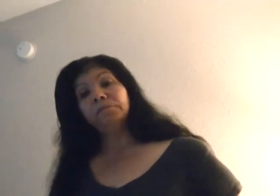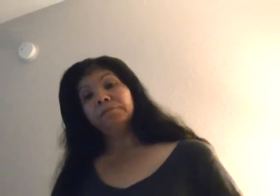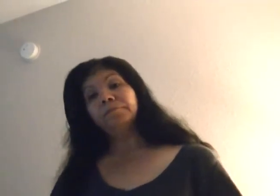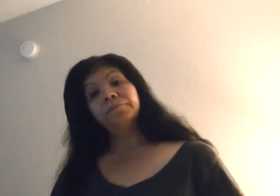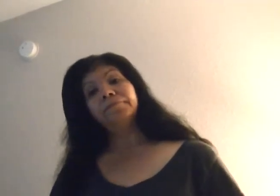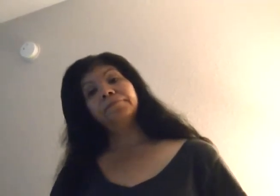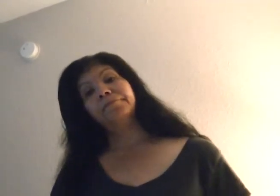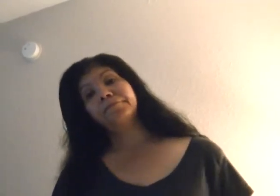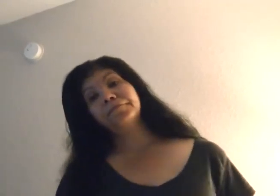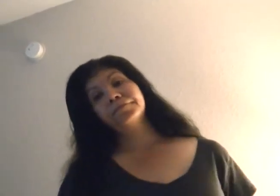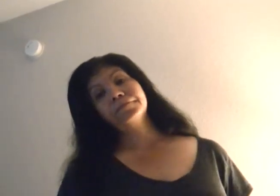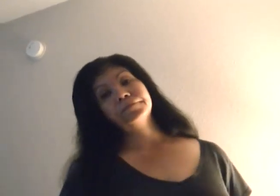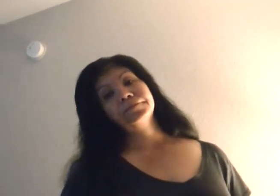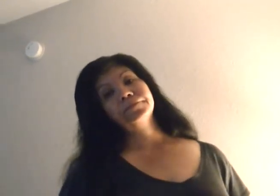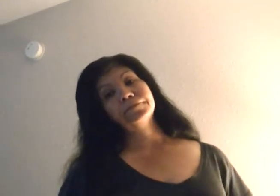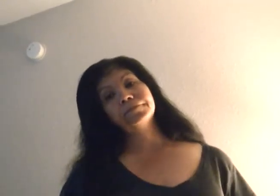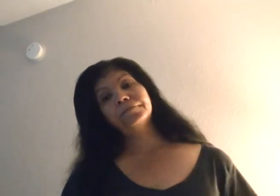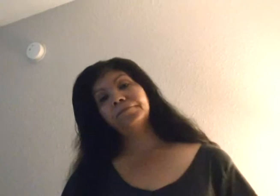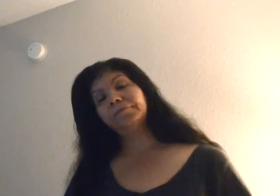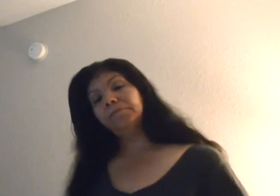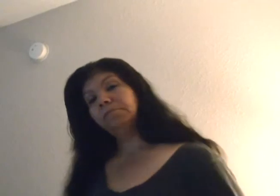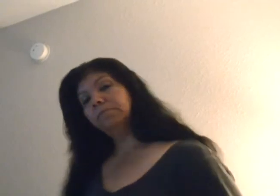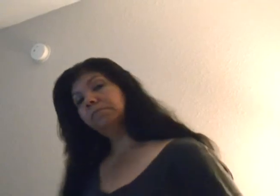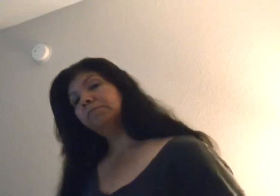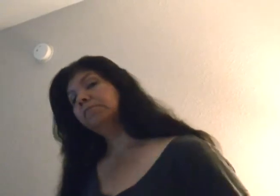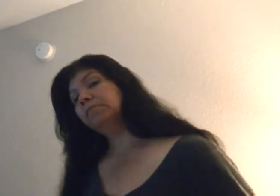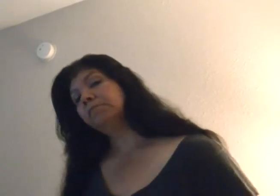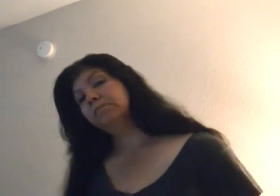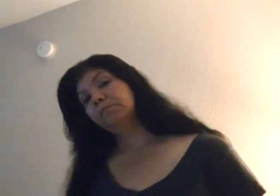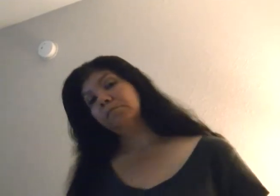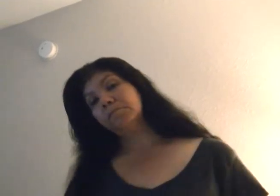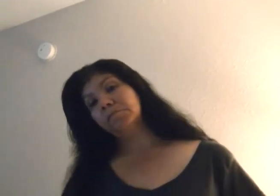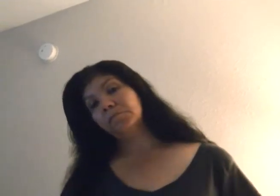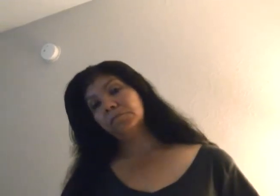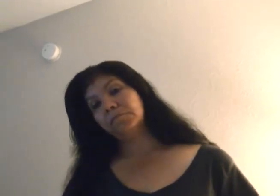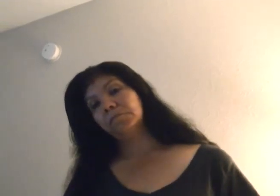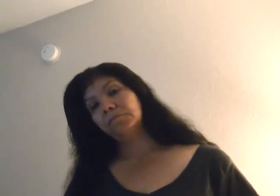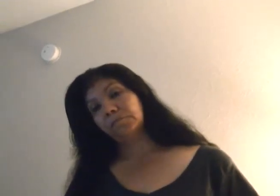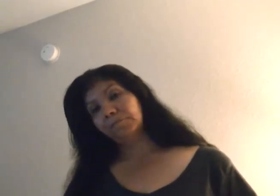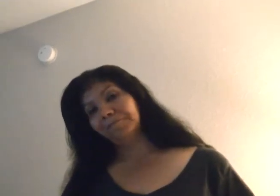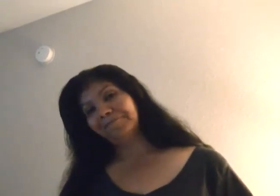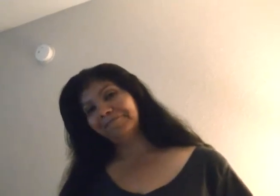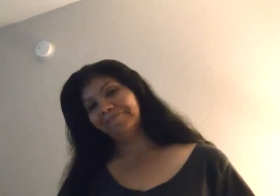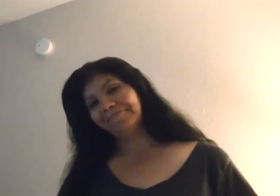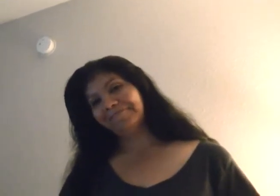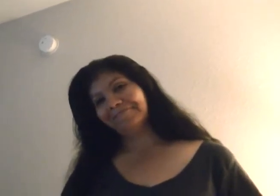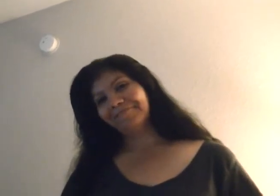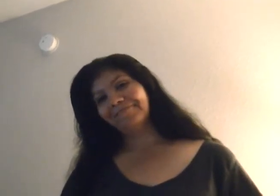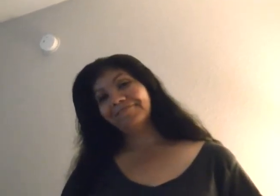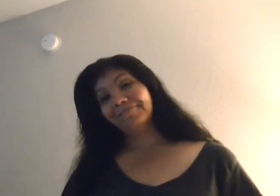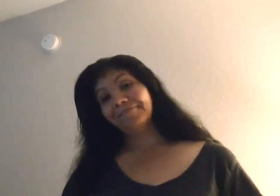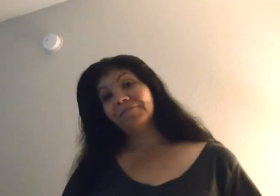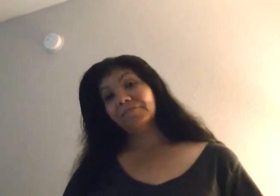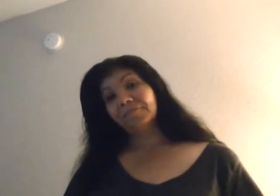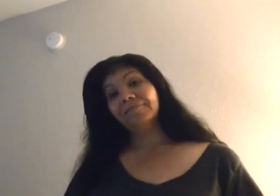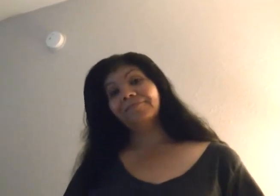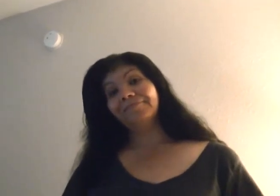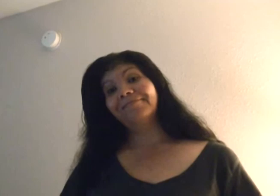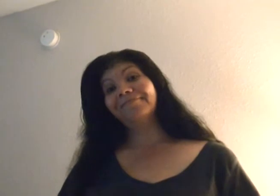Yeah. Was not Adam doing that? Was not God doing that with Adam? Then all of a sudden, he brought the animals first and brought everything. Oh, shit, I'm about to